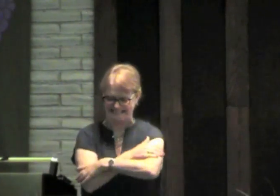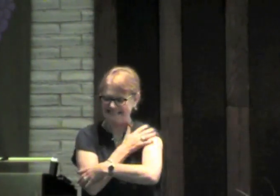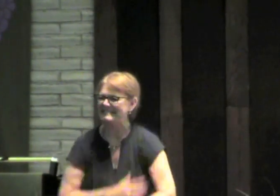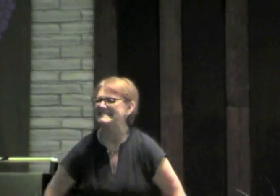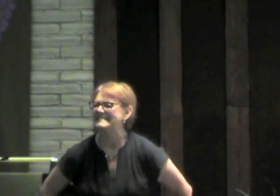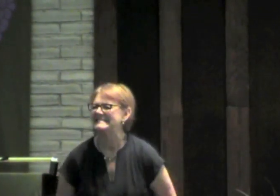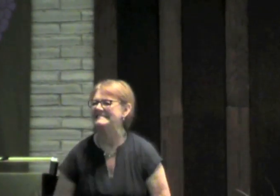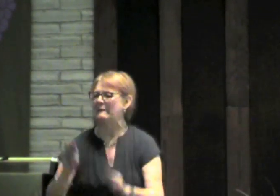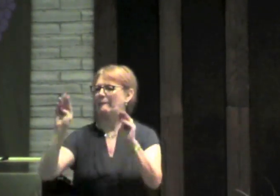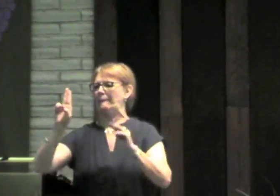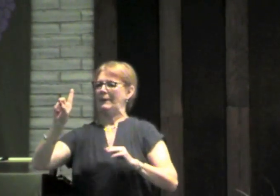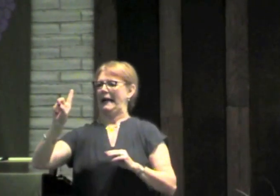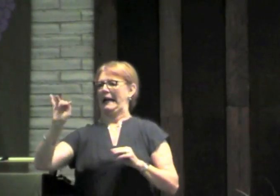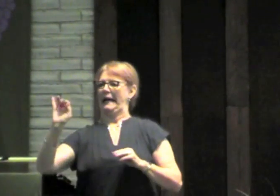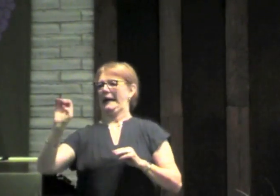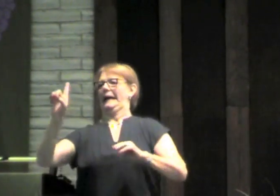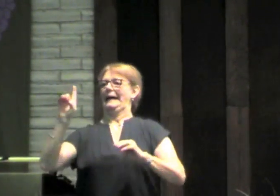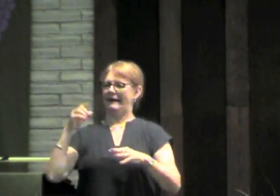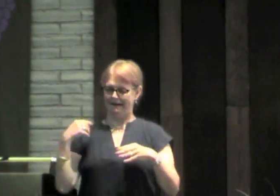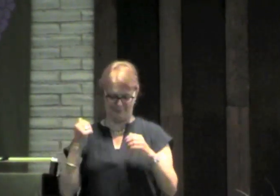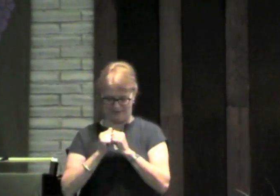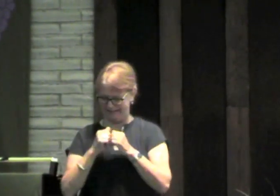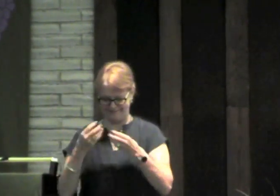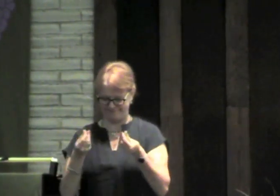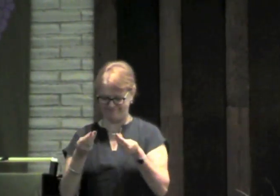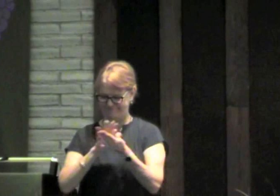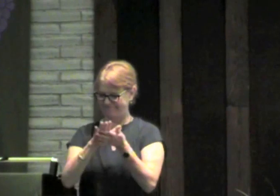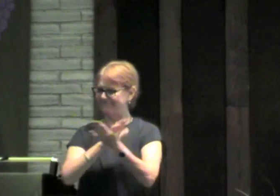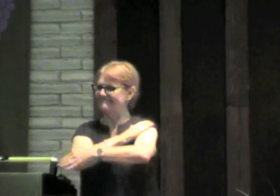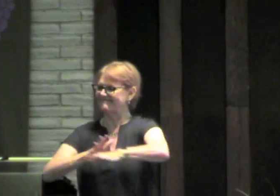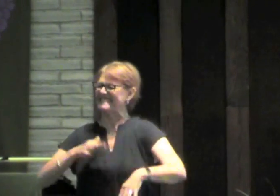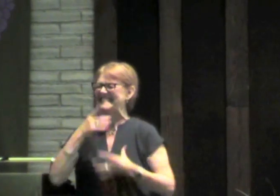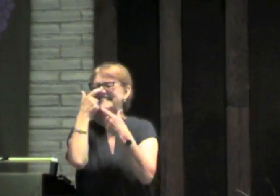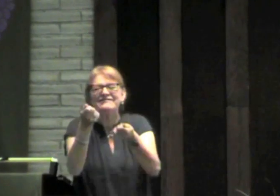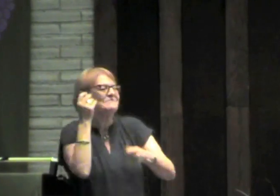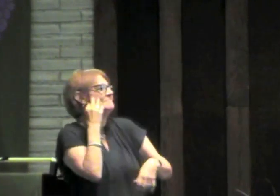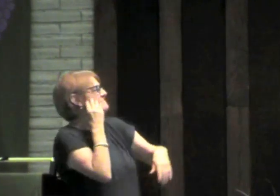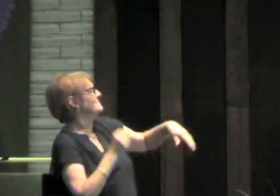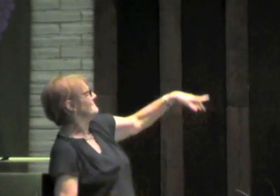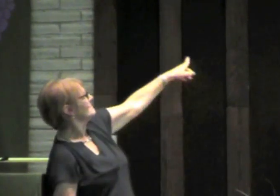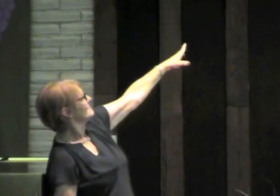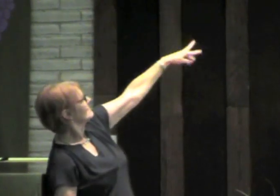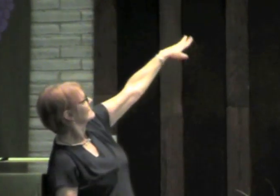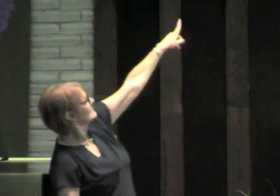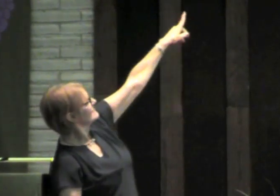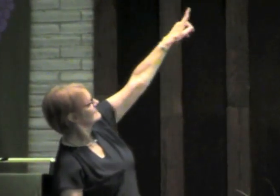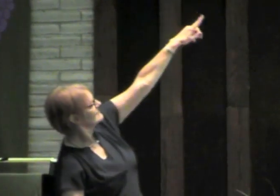experience swimming in it, where it's so salty that you just float, but then when you're done, you feel very gritty and kind of covered with